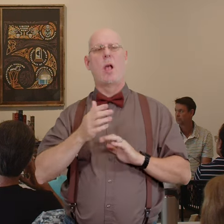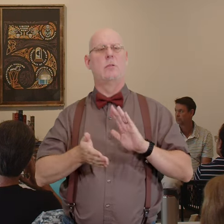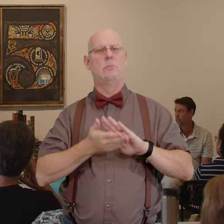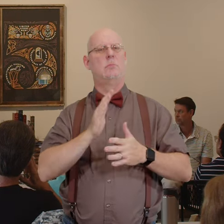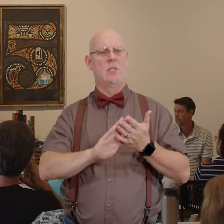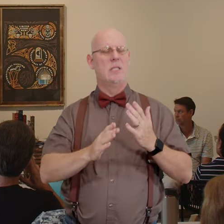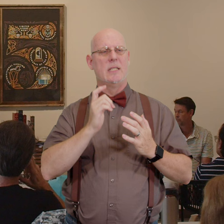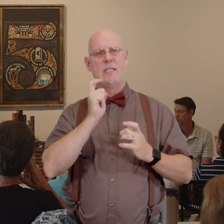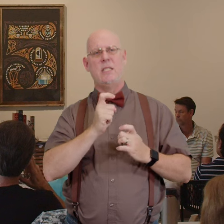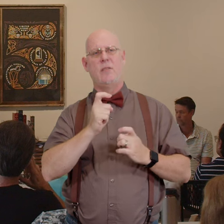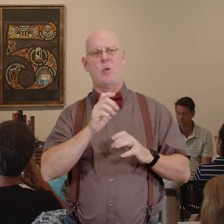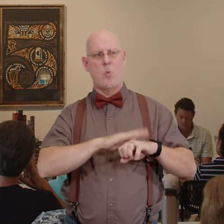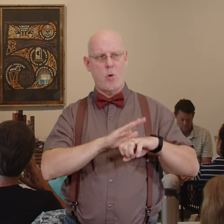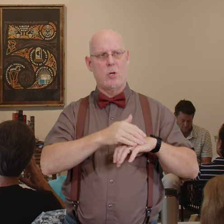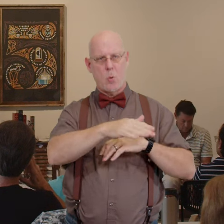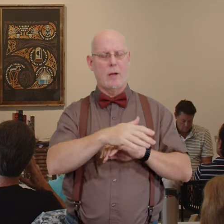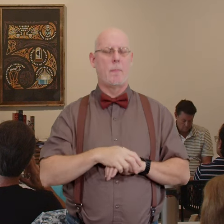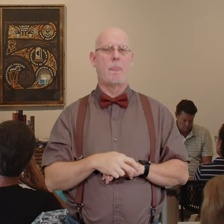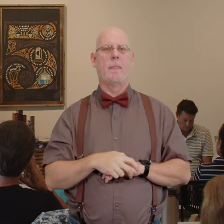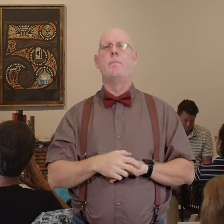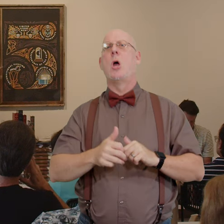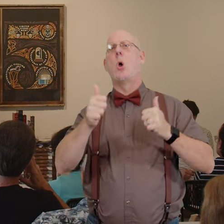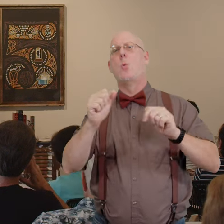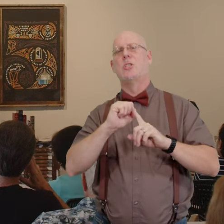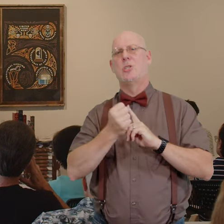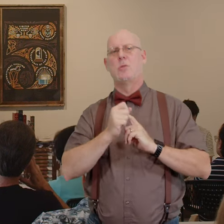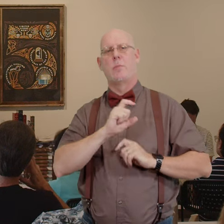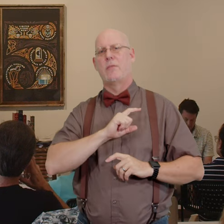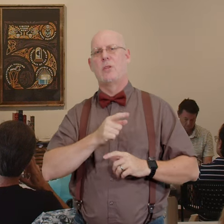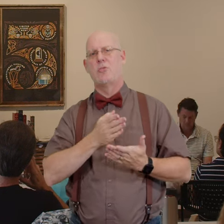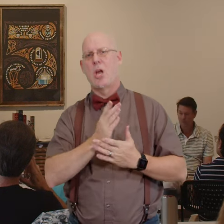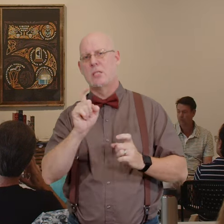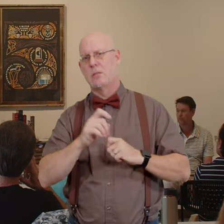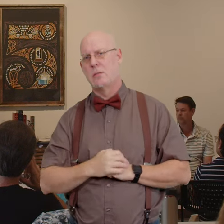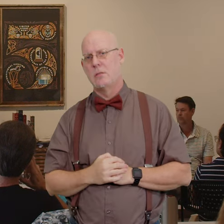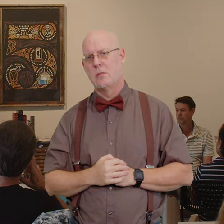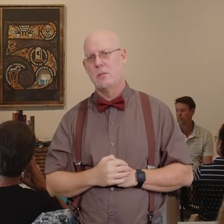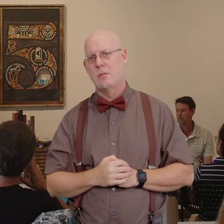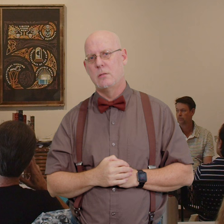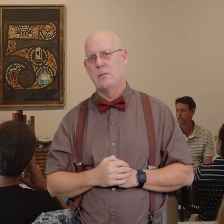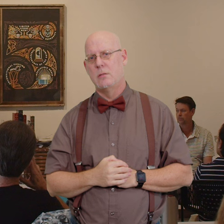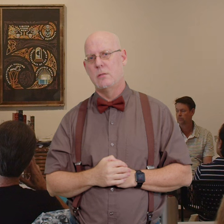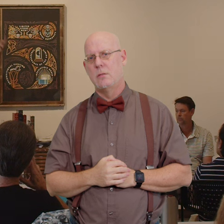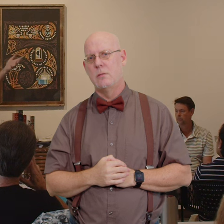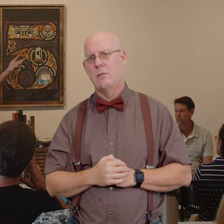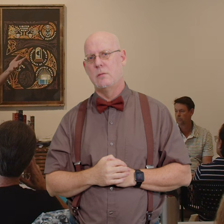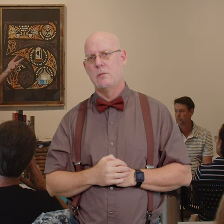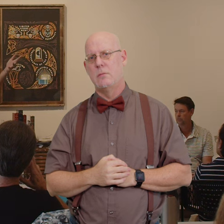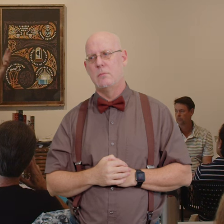things pass and just give you a verbal warning, and you can go on your way. In which situation was the police officer just?